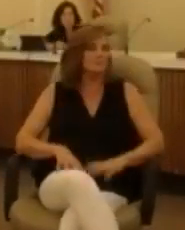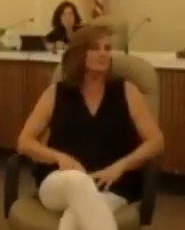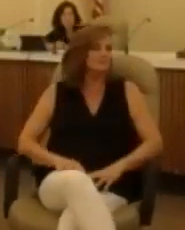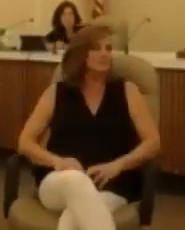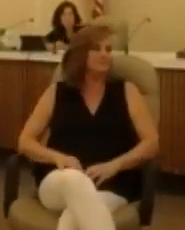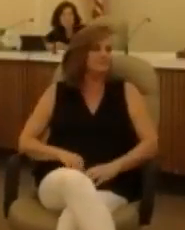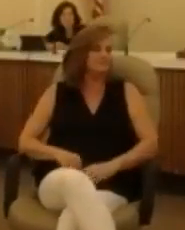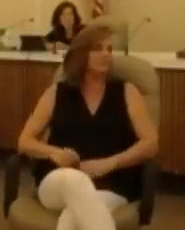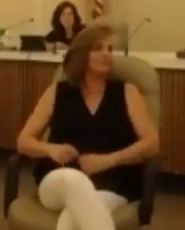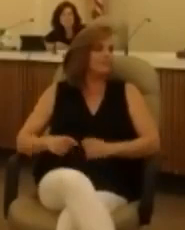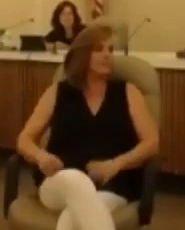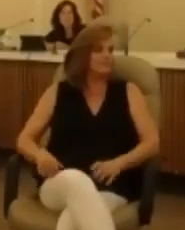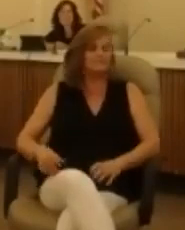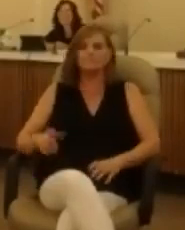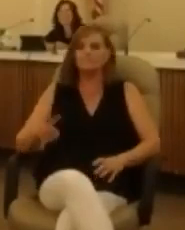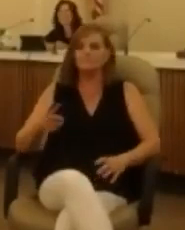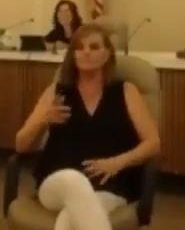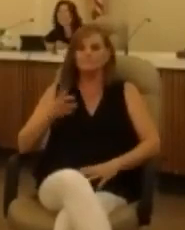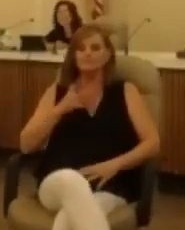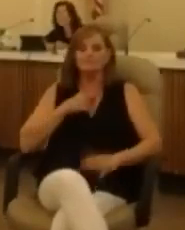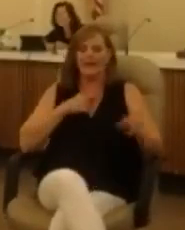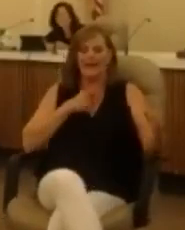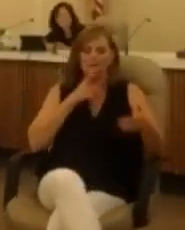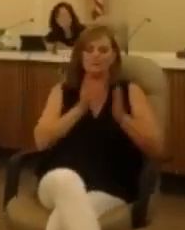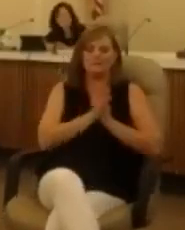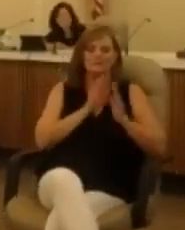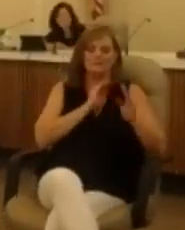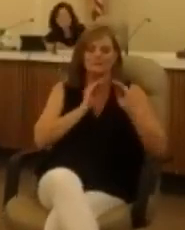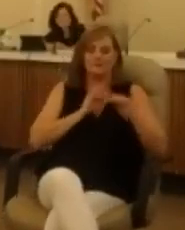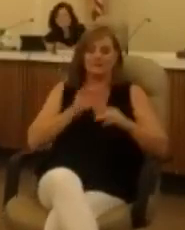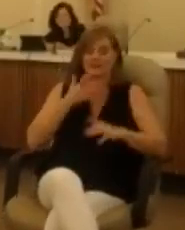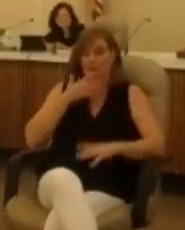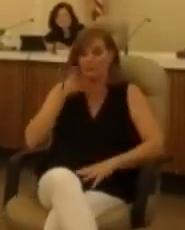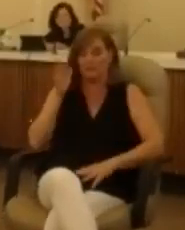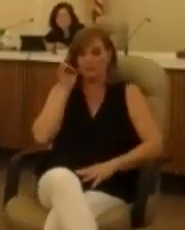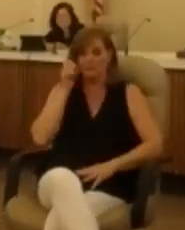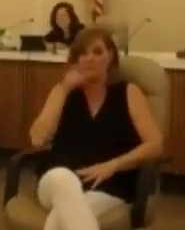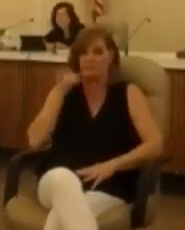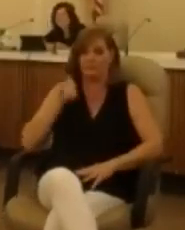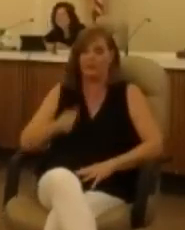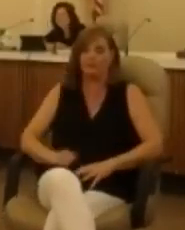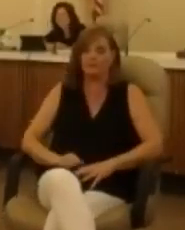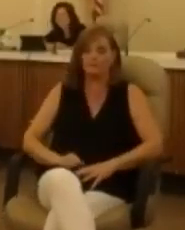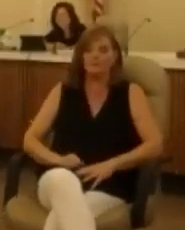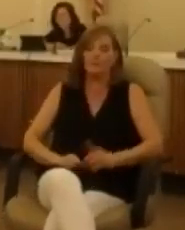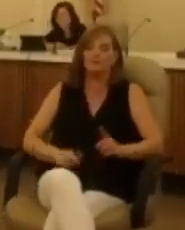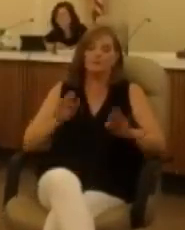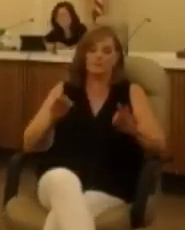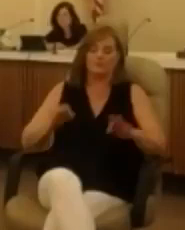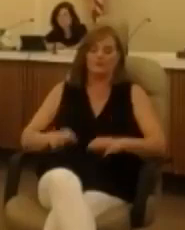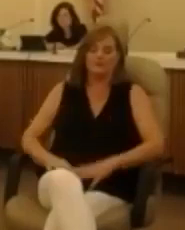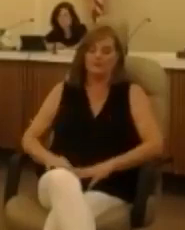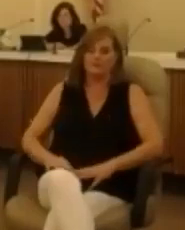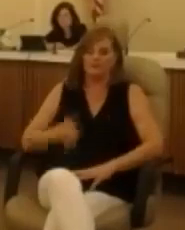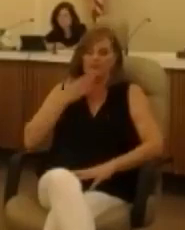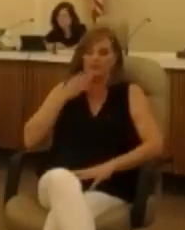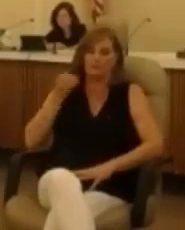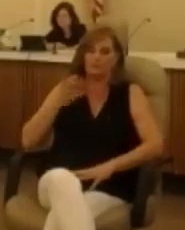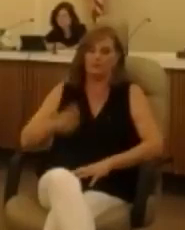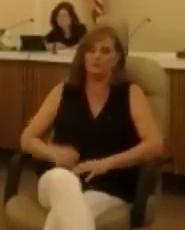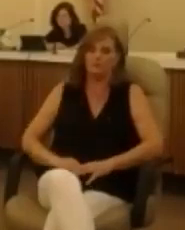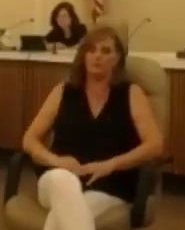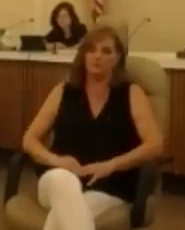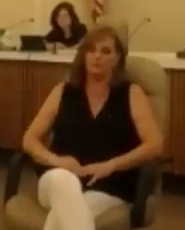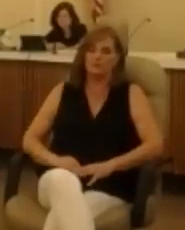It's an attorney thing. I just got him to fix that. Okay, go ahead. How about now? Is that better? That's better, Don. Thank you very much.